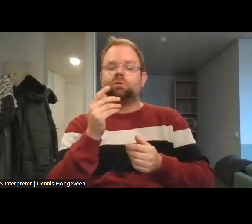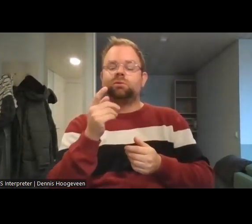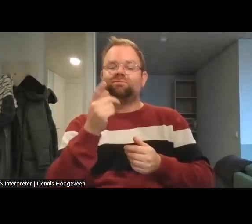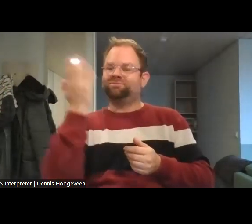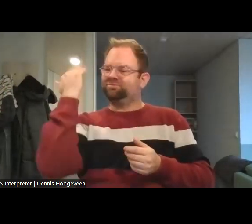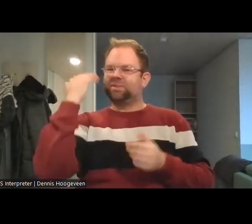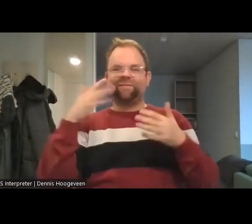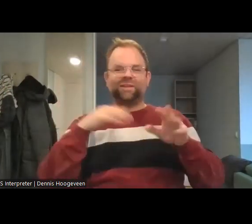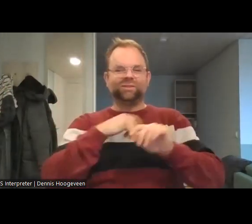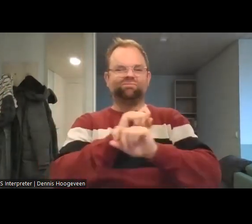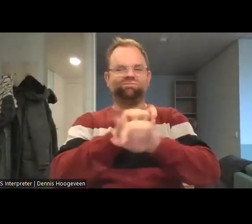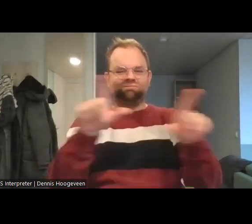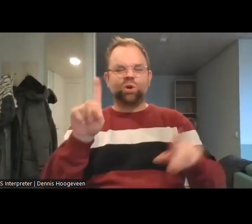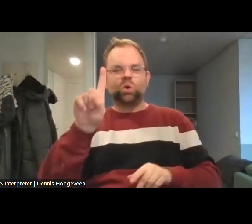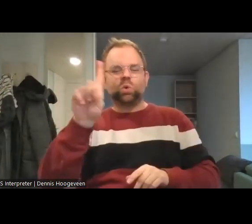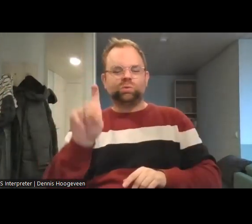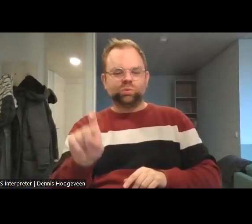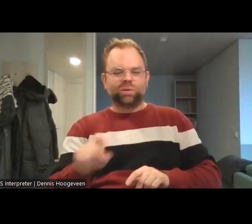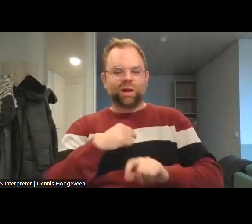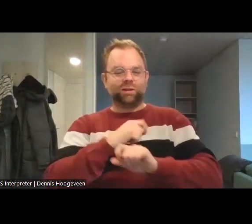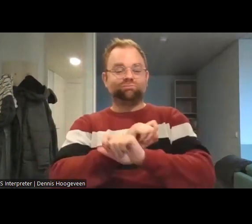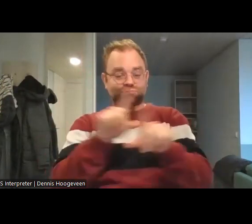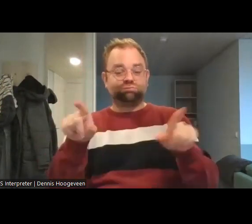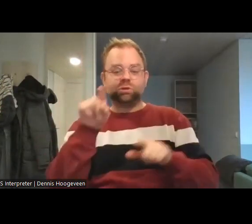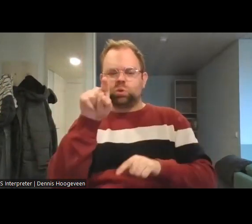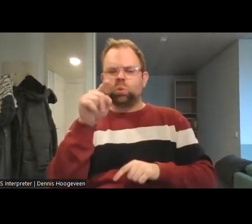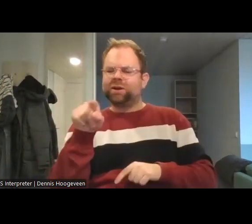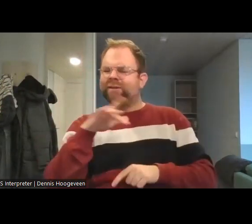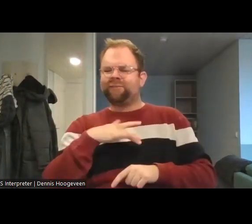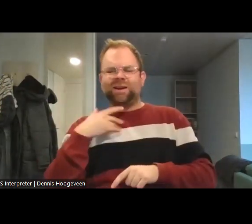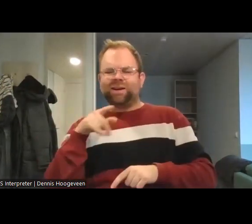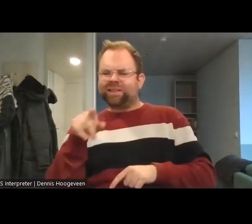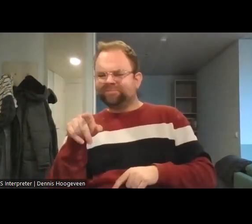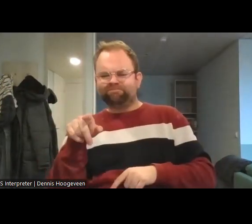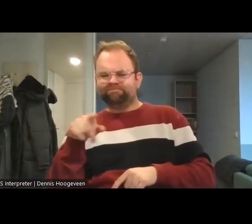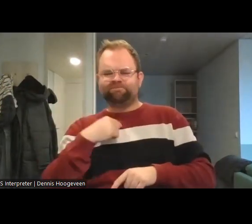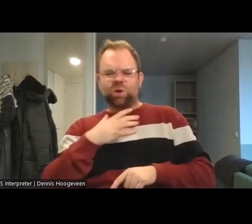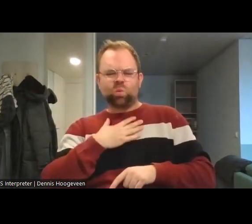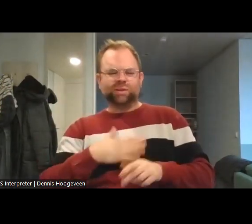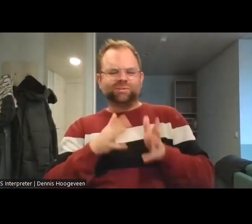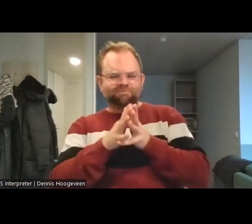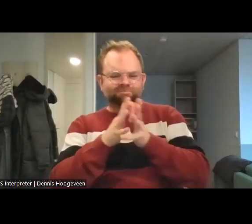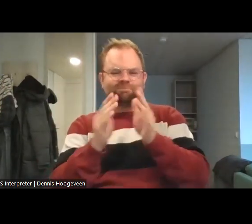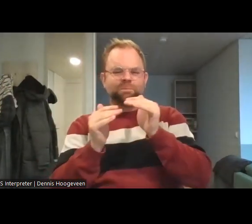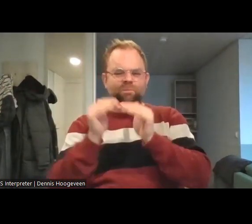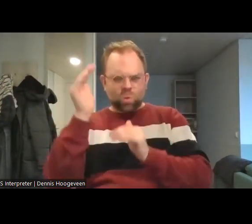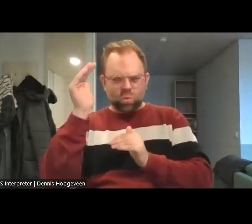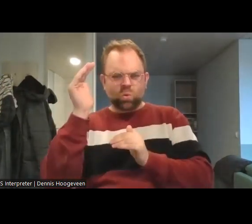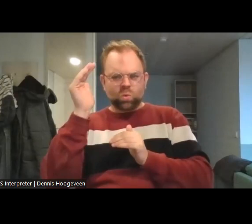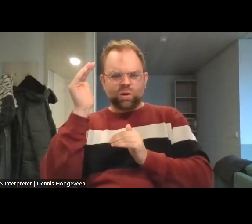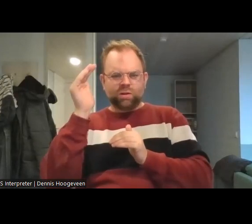give 1 or 2 minutes of silence if you want to think and raise your hand or